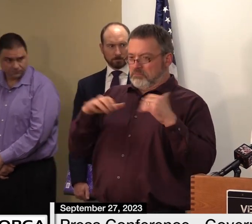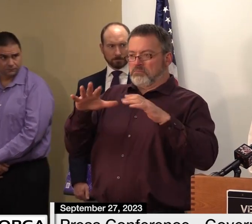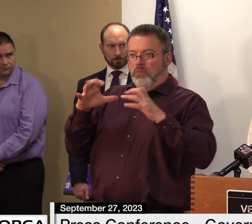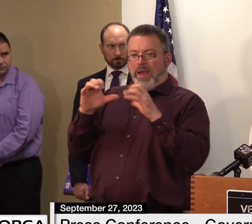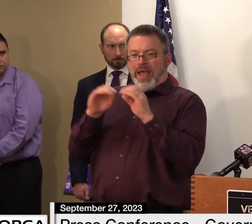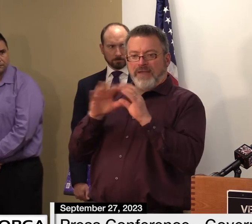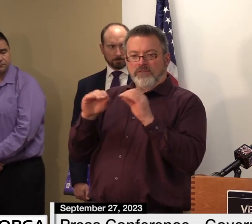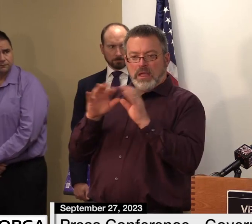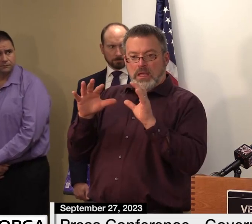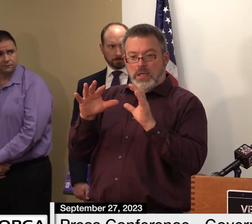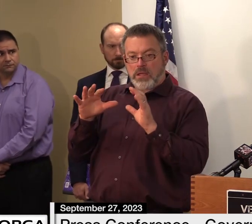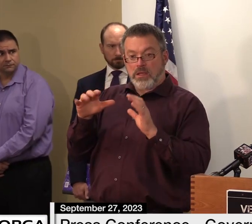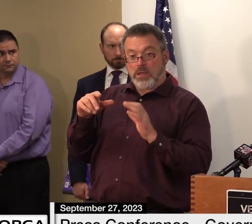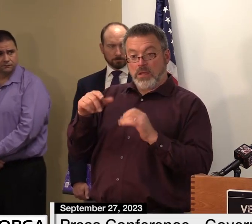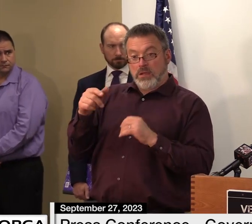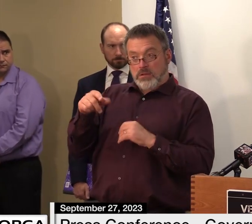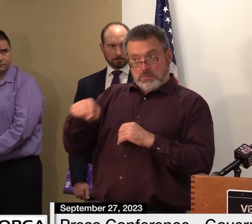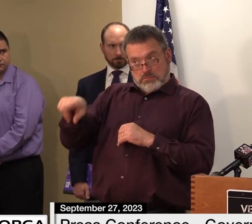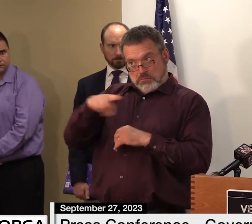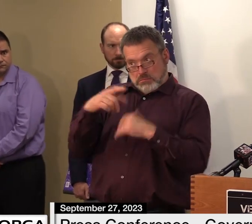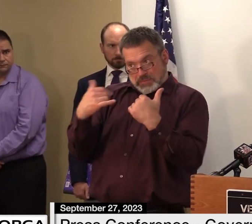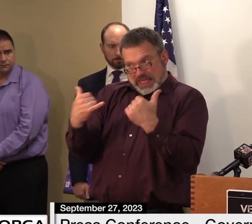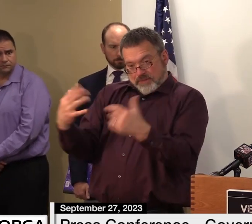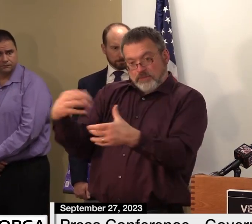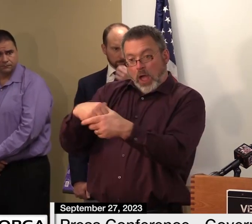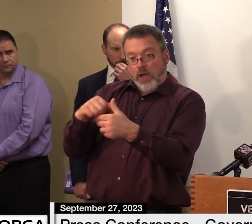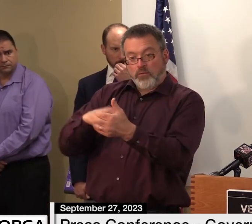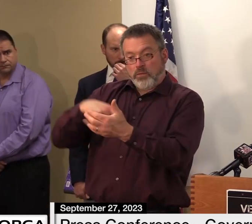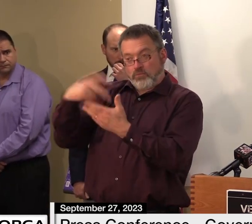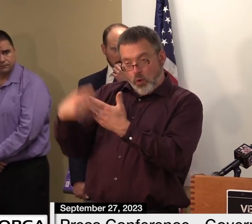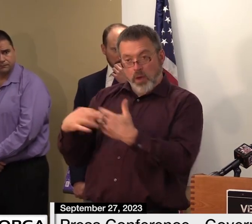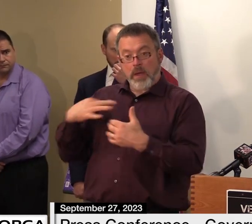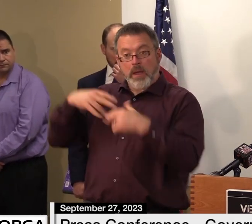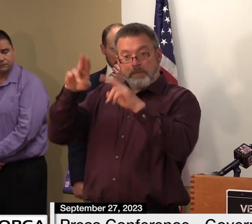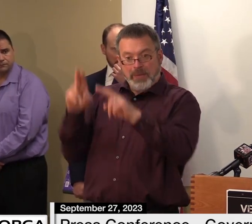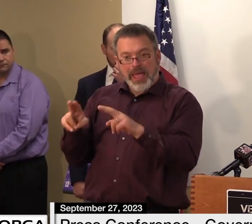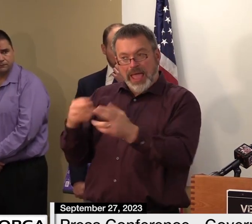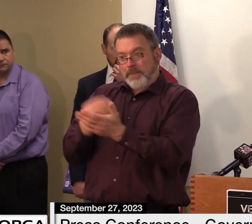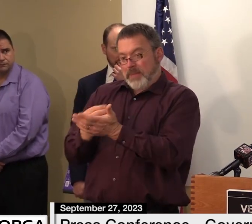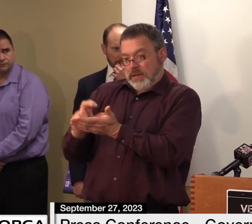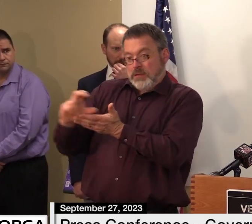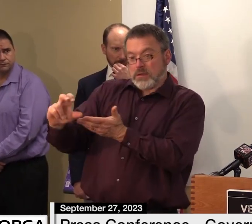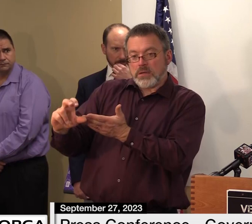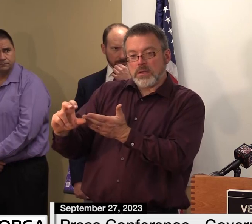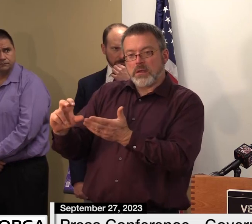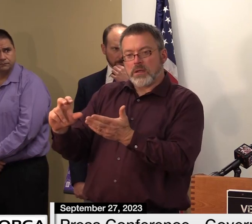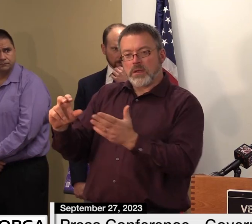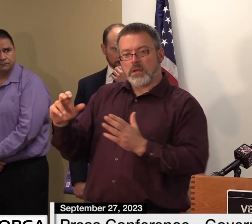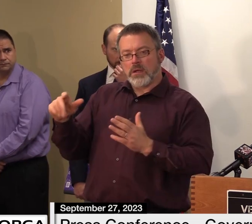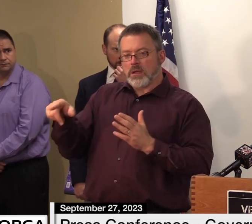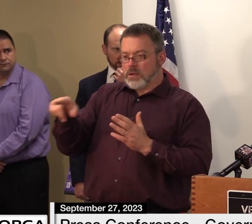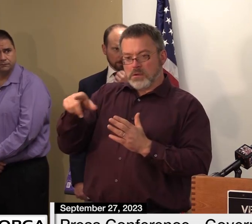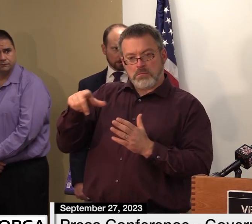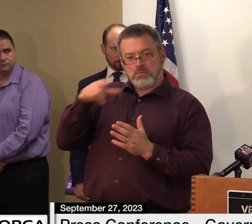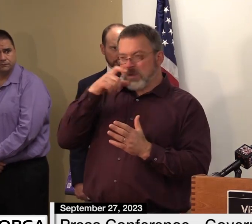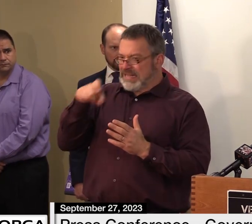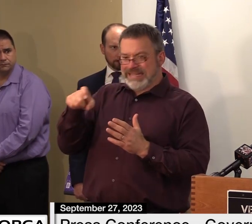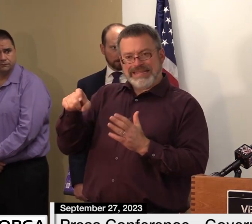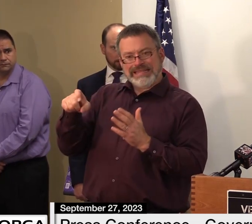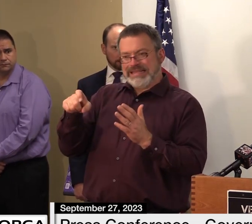the program now that have had applied and received funding, don't need to do anything. We'll be